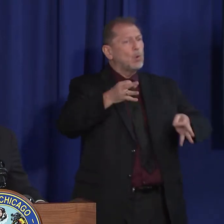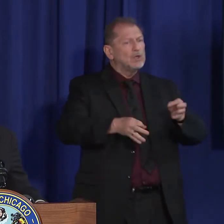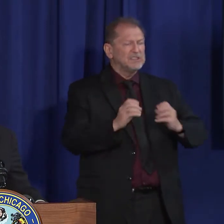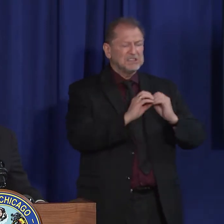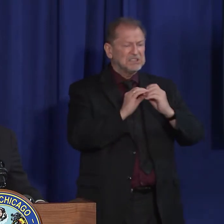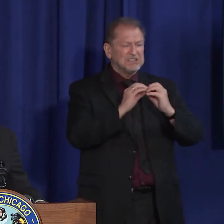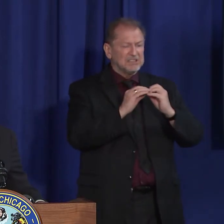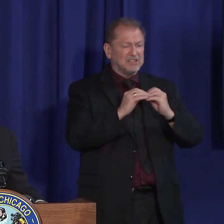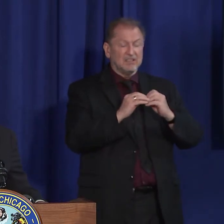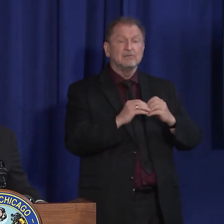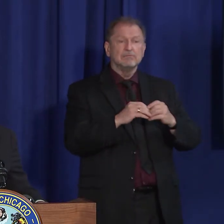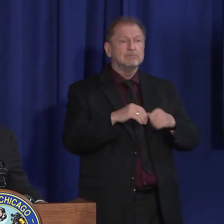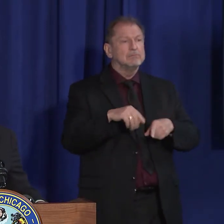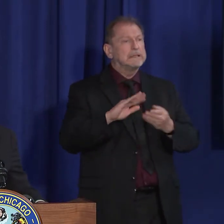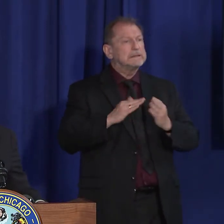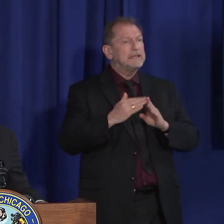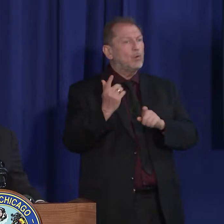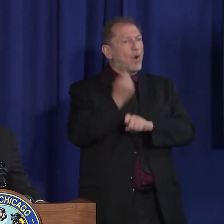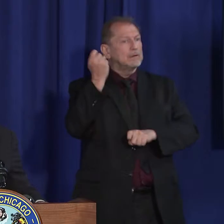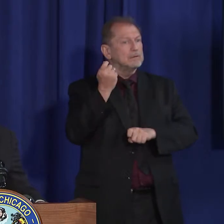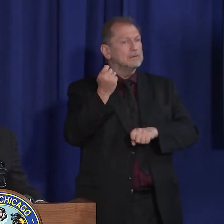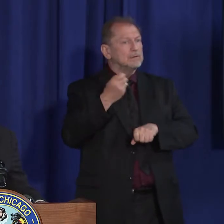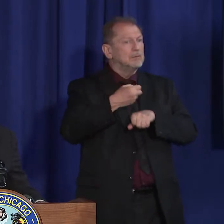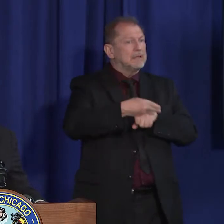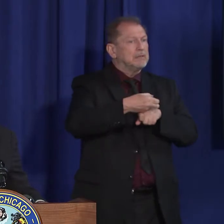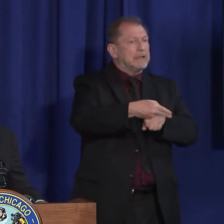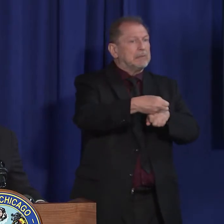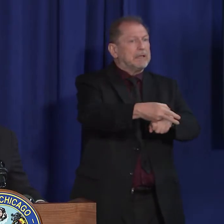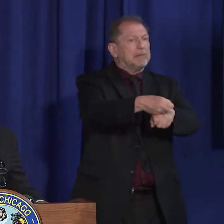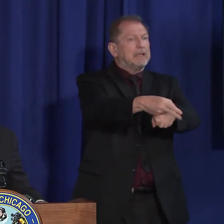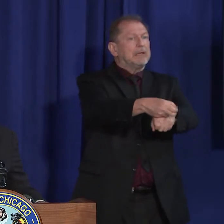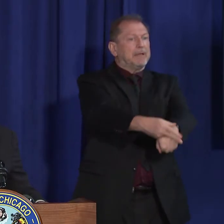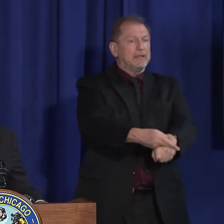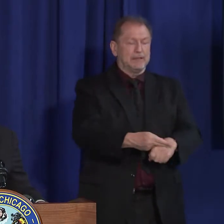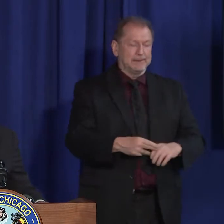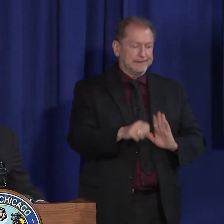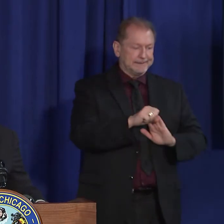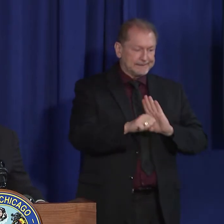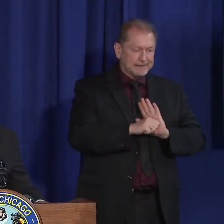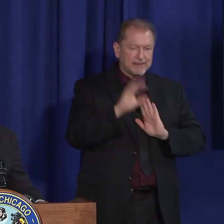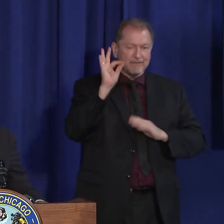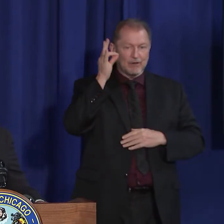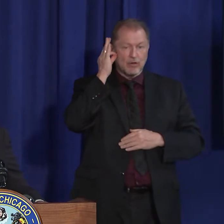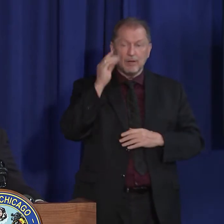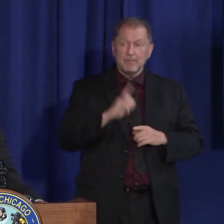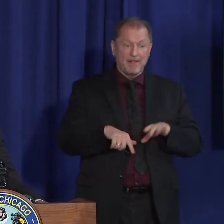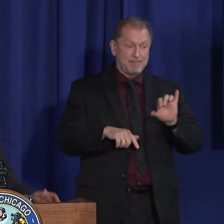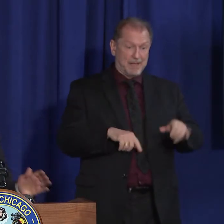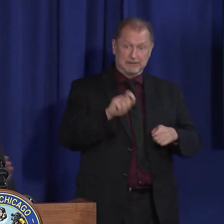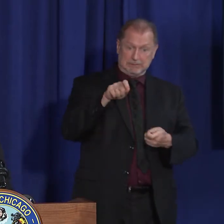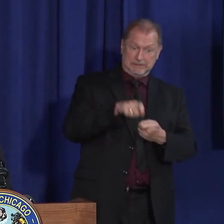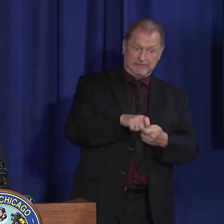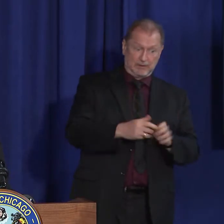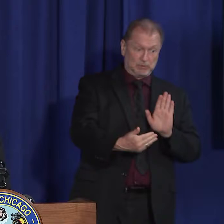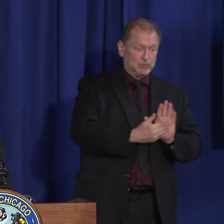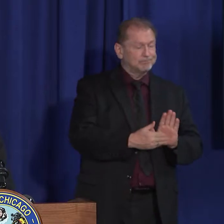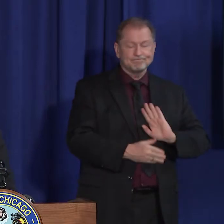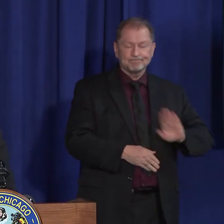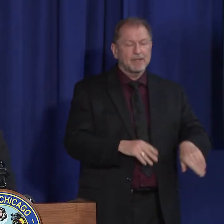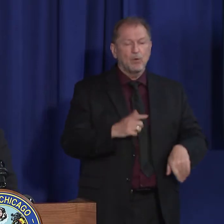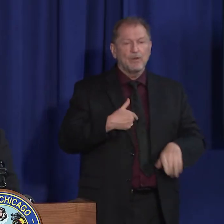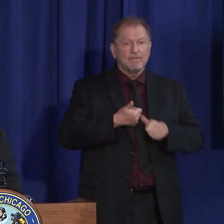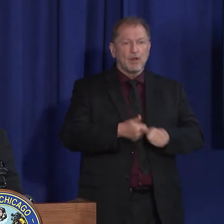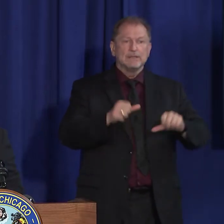been denied by every court that's heard them, state or federal, but I'm not going to comment on the particulars of that lawsuit. We follow the data